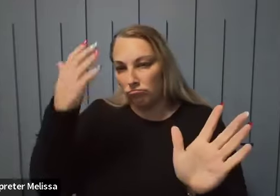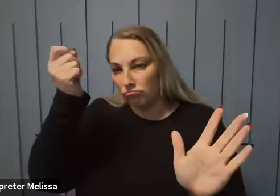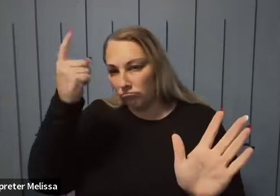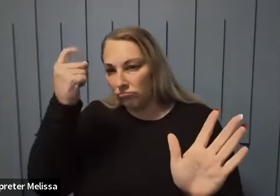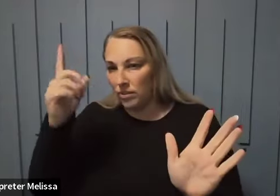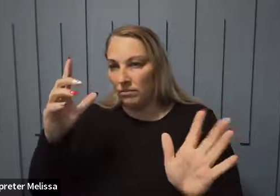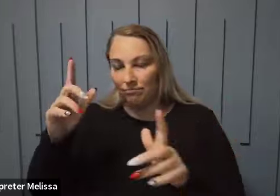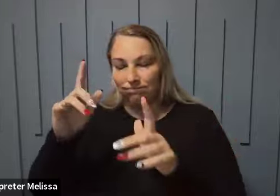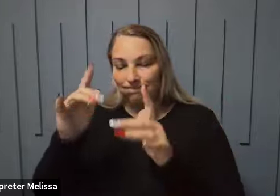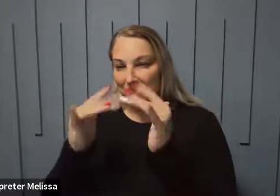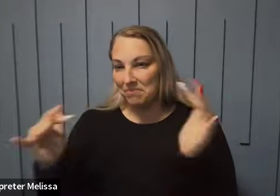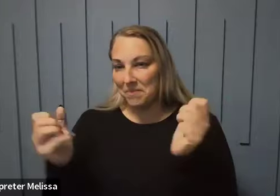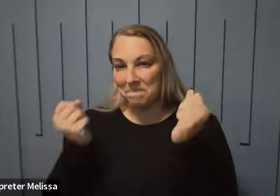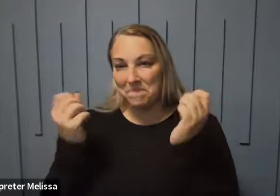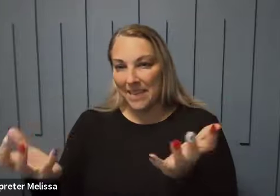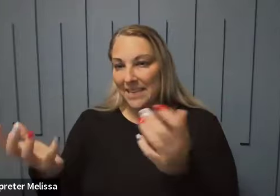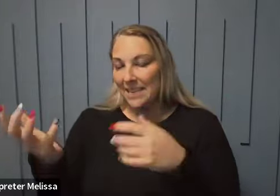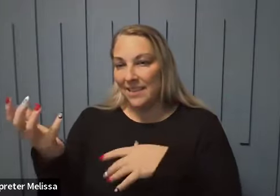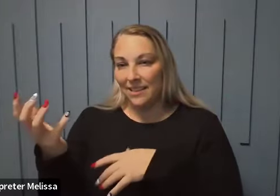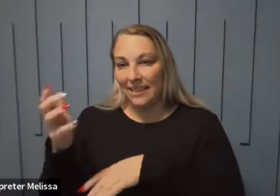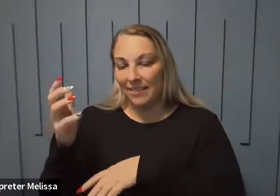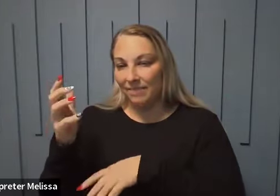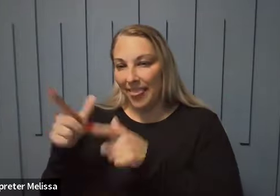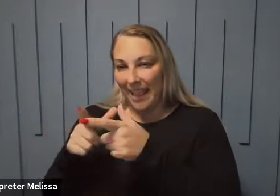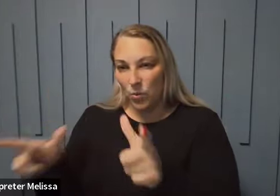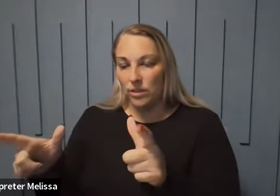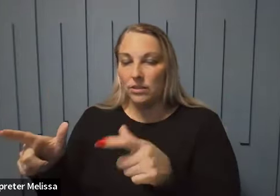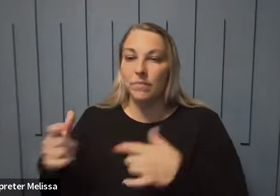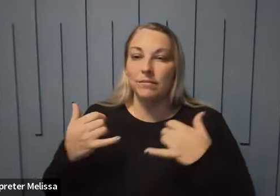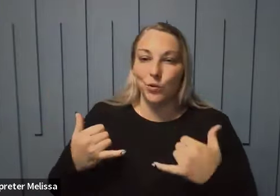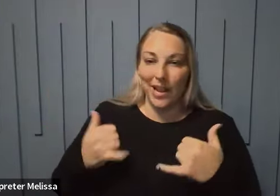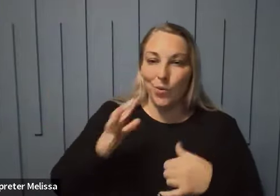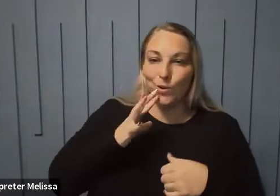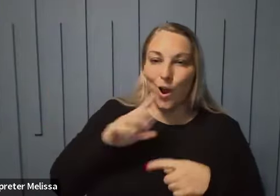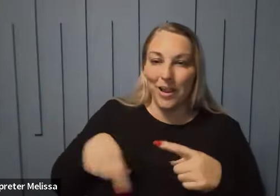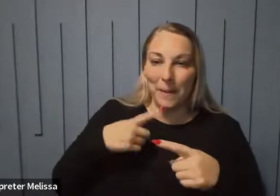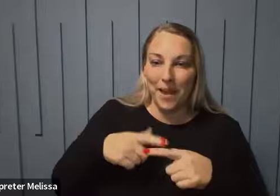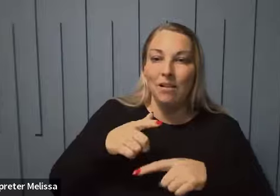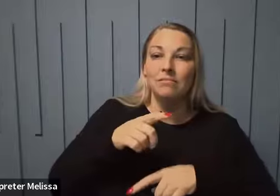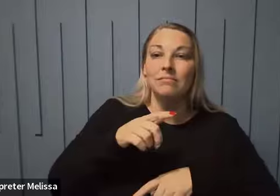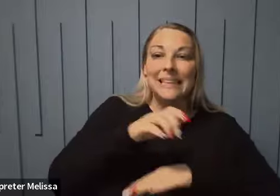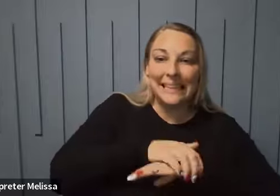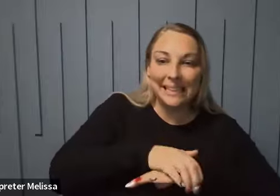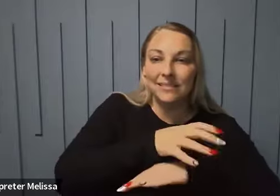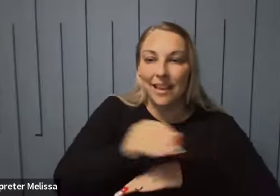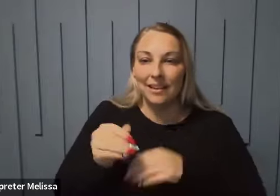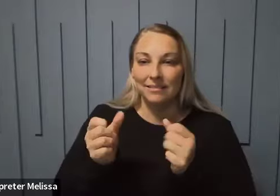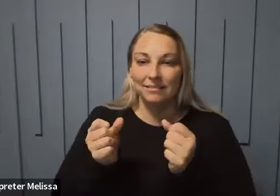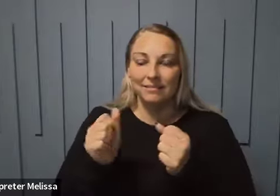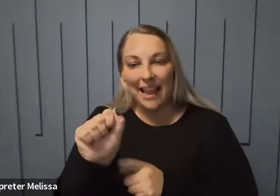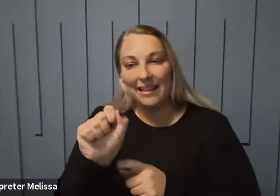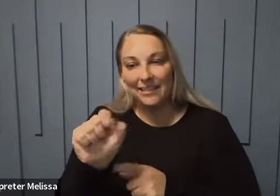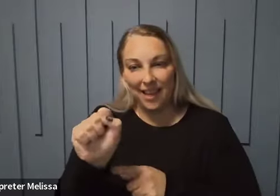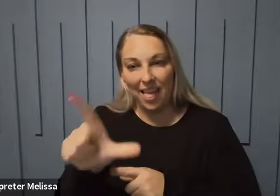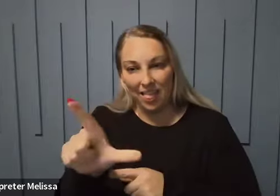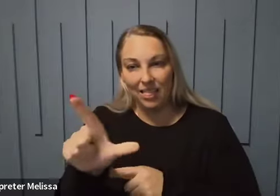going to talk about American Sign Language and English. That's it. We're talking about American Sign Language and English. That's what the program does. So,